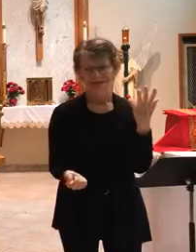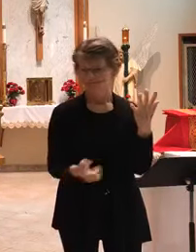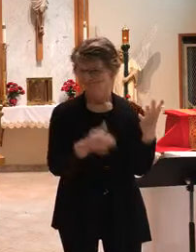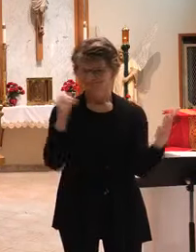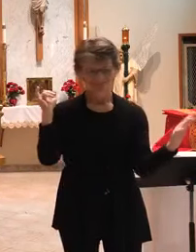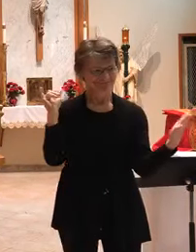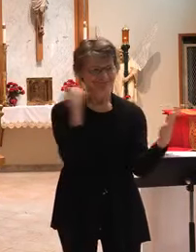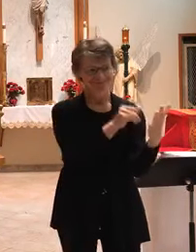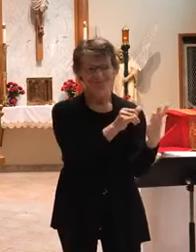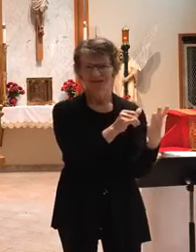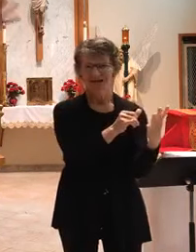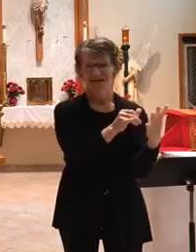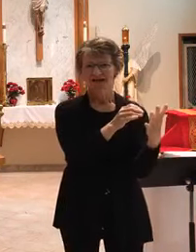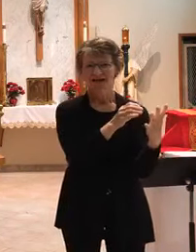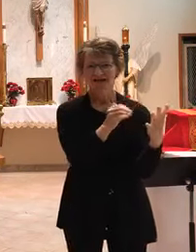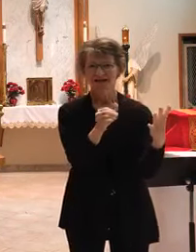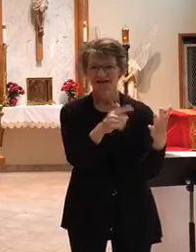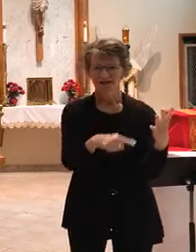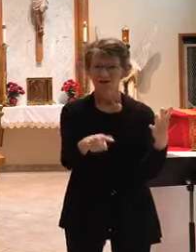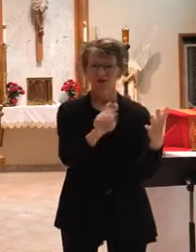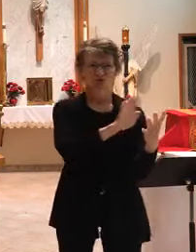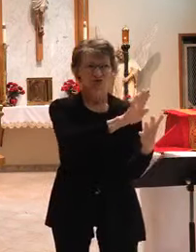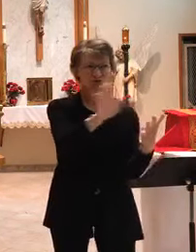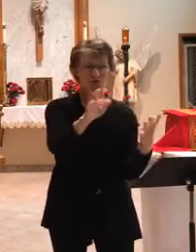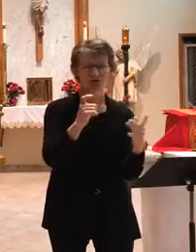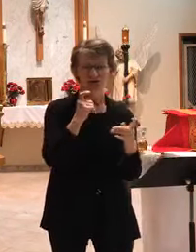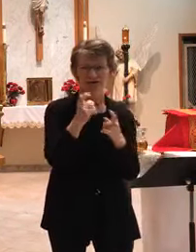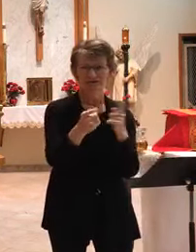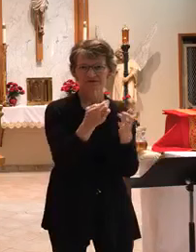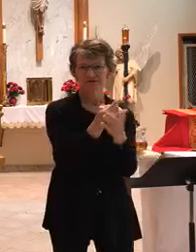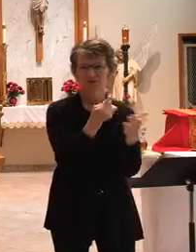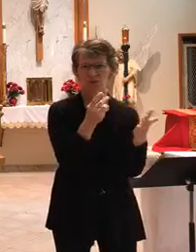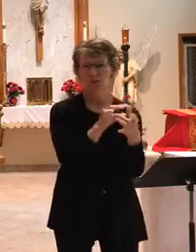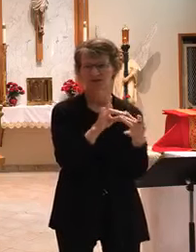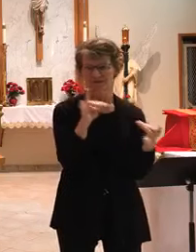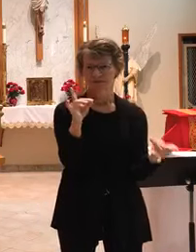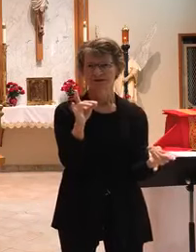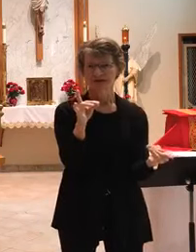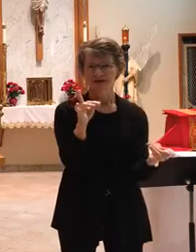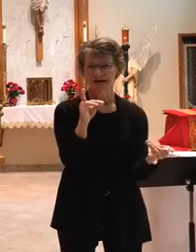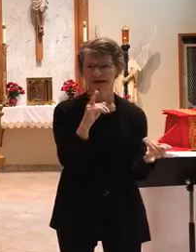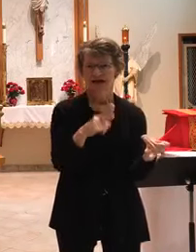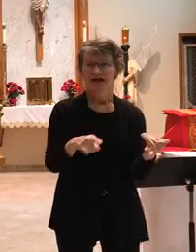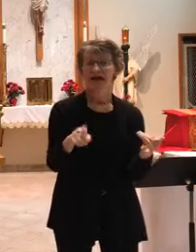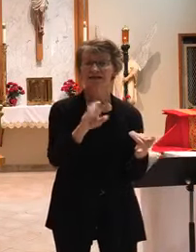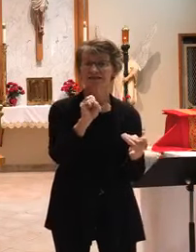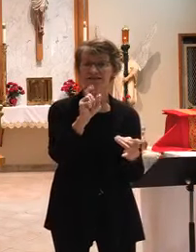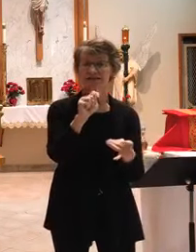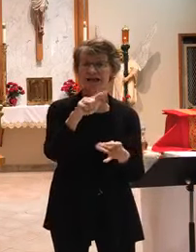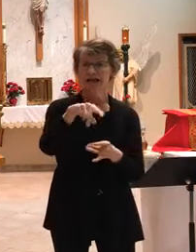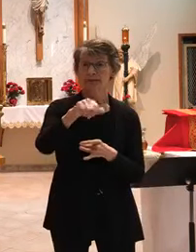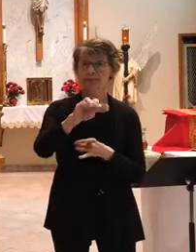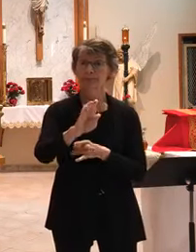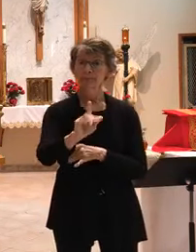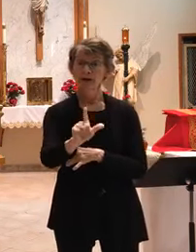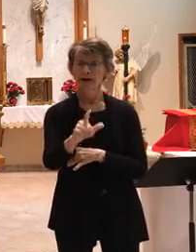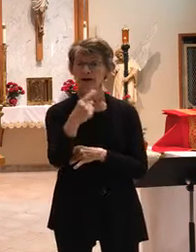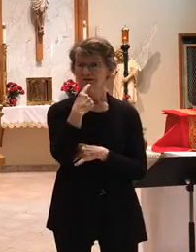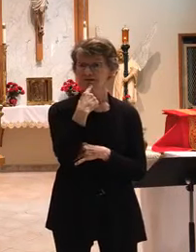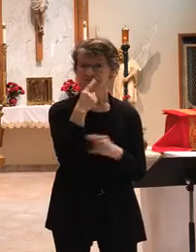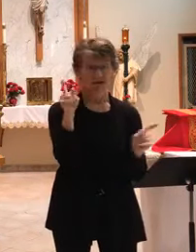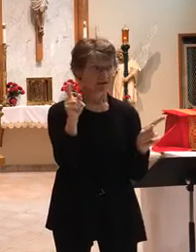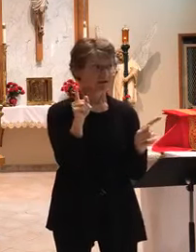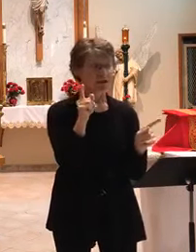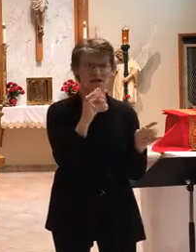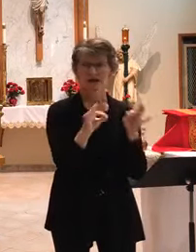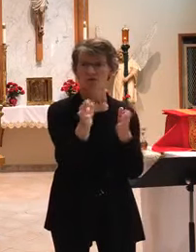law to continue to say it's limited. But these are what St. Paul says, if the Holy